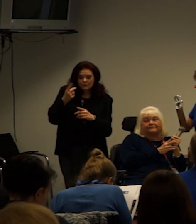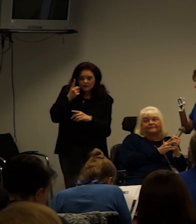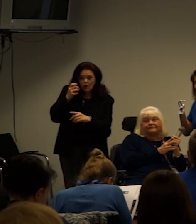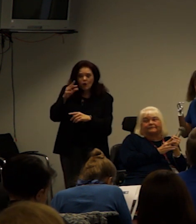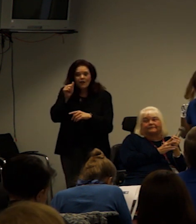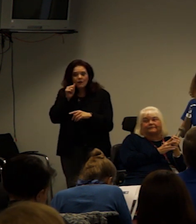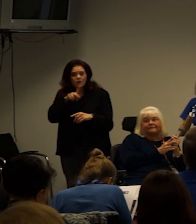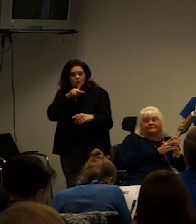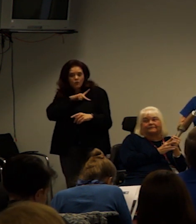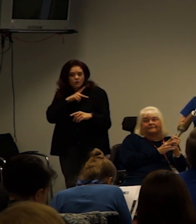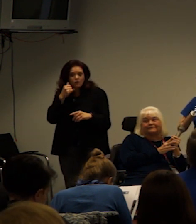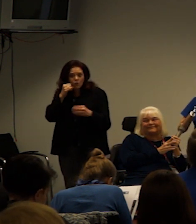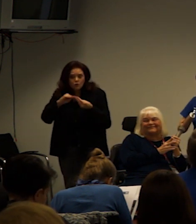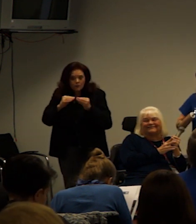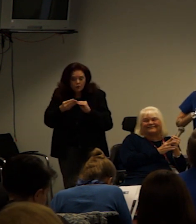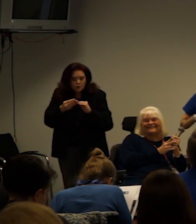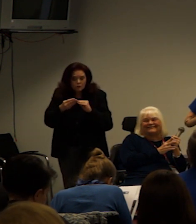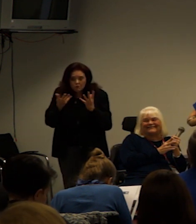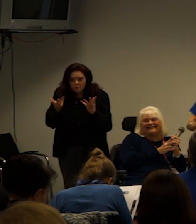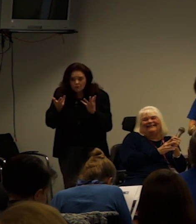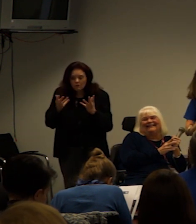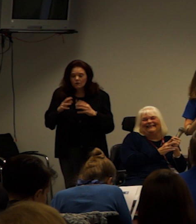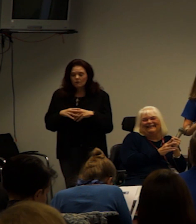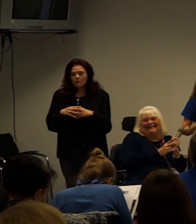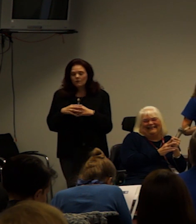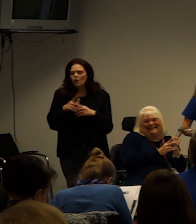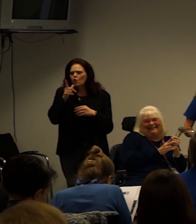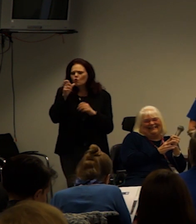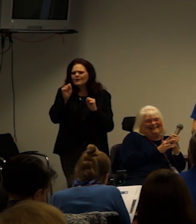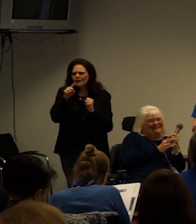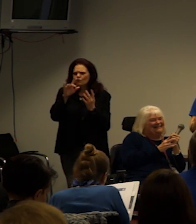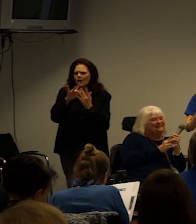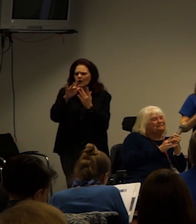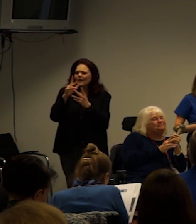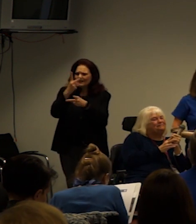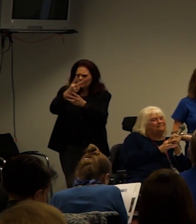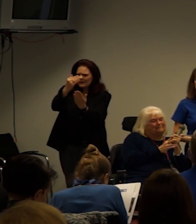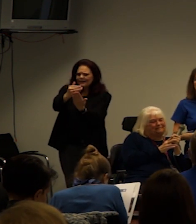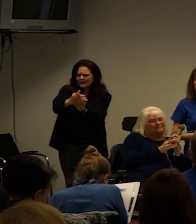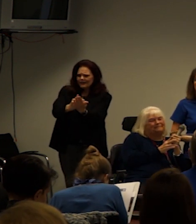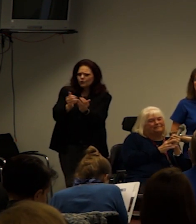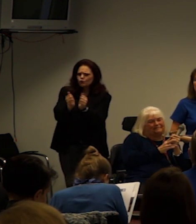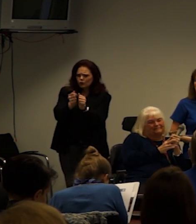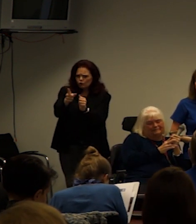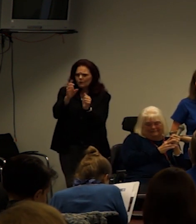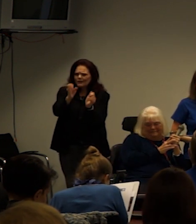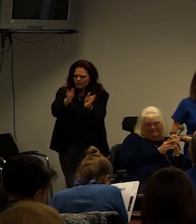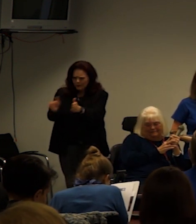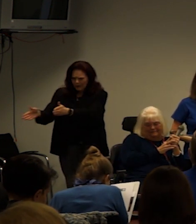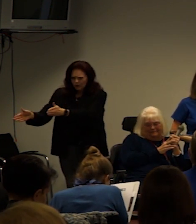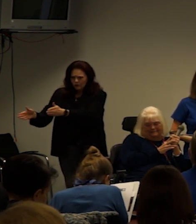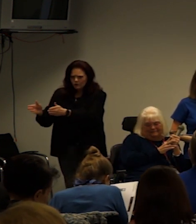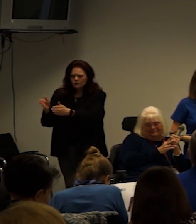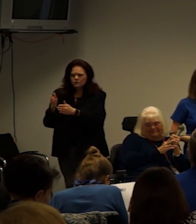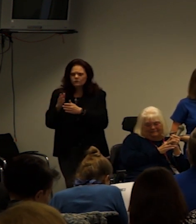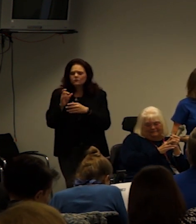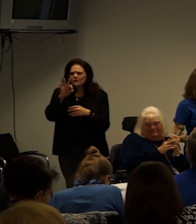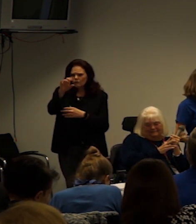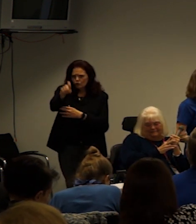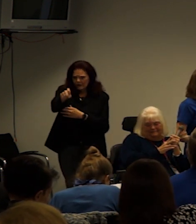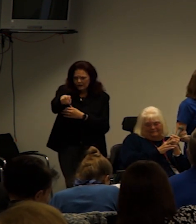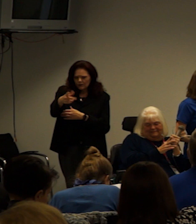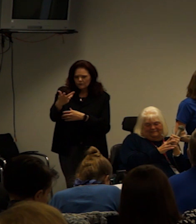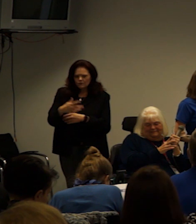or Amy's personal cell phone numbers? Who can you call? Keep a list with you of people who can help you if